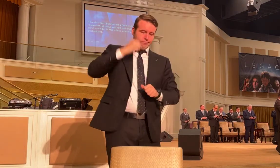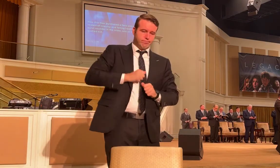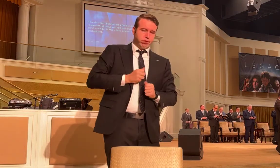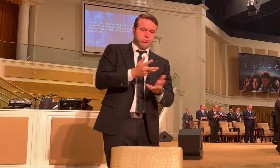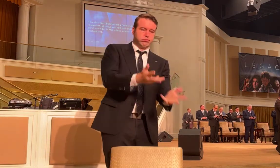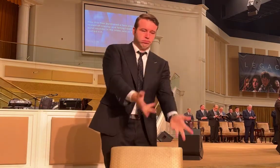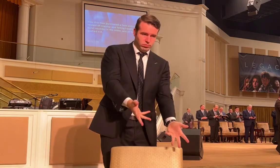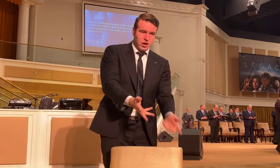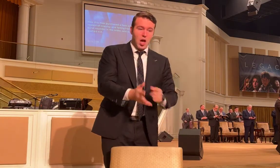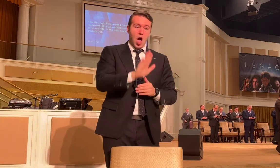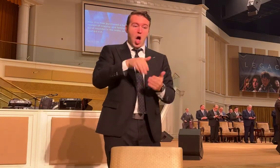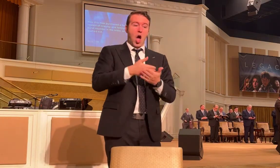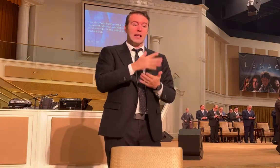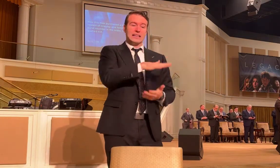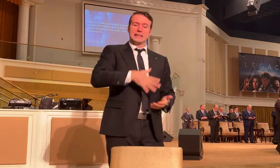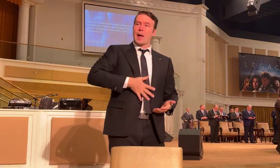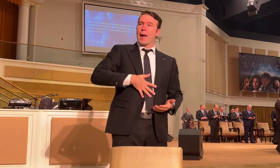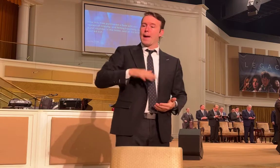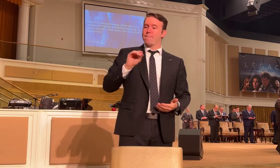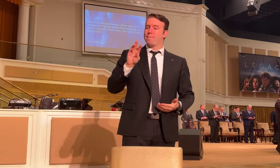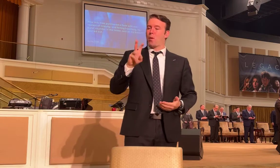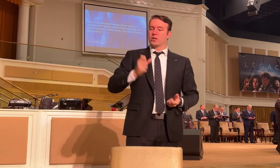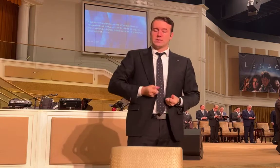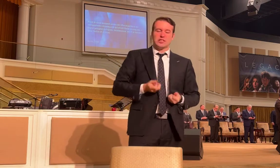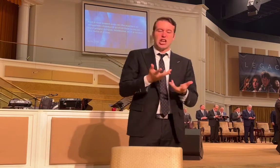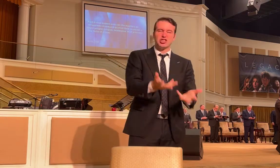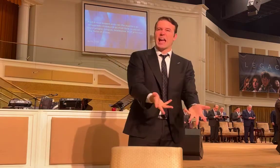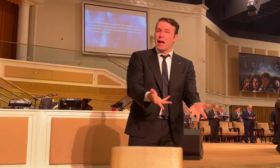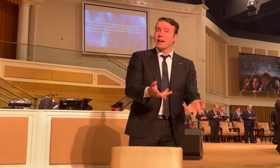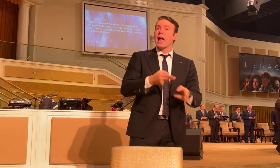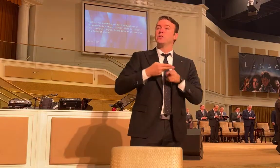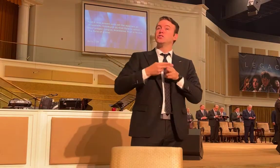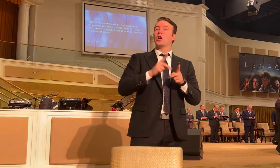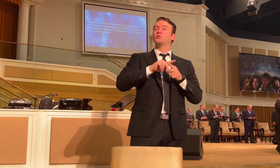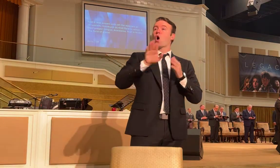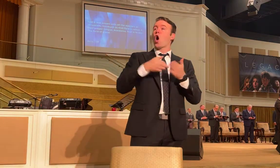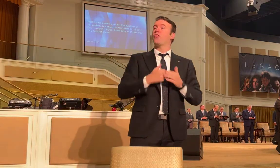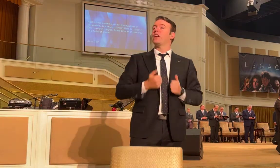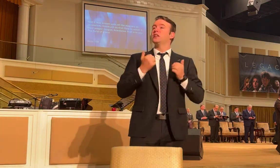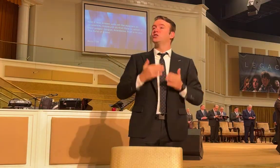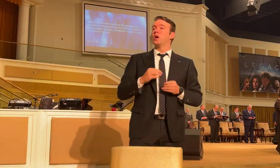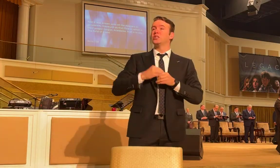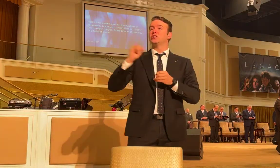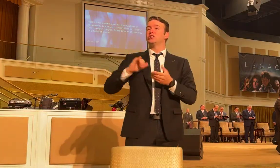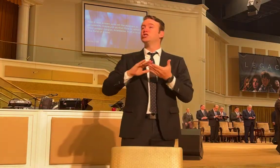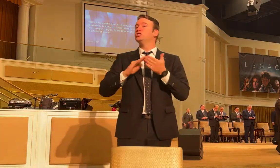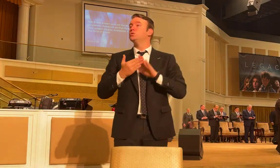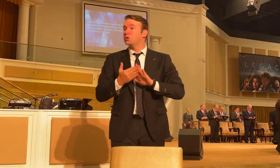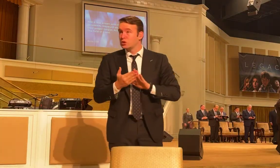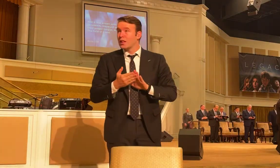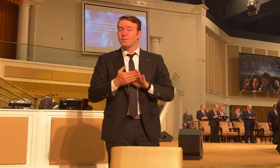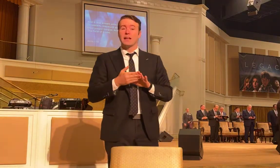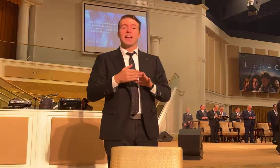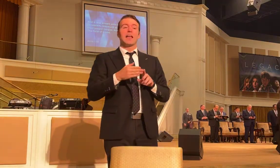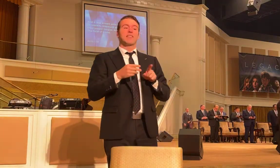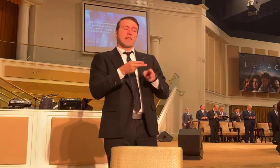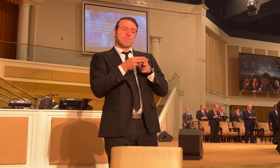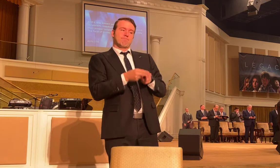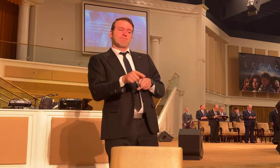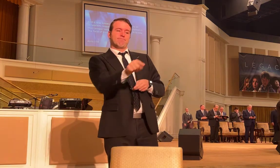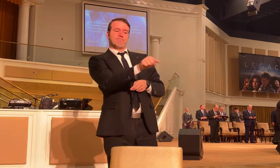midst, and all his bowels gushed out. And it was known unto all the dwellers of Jerusalem, insomuch as